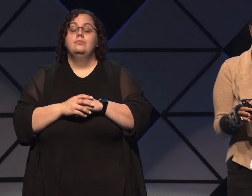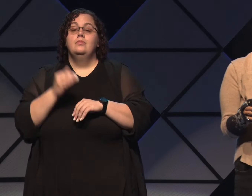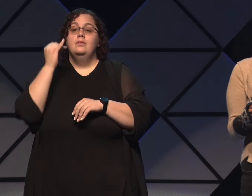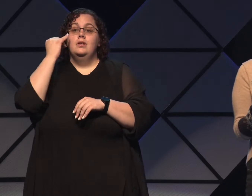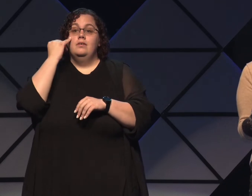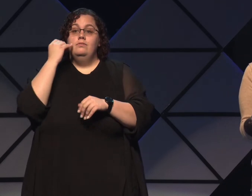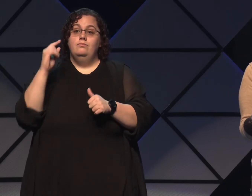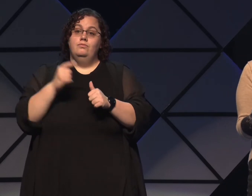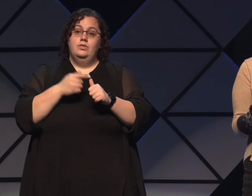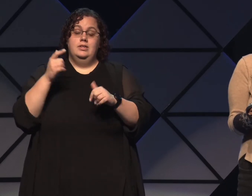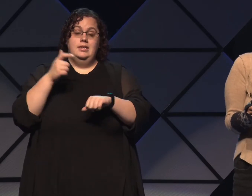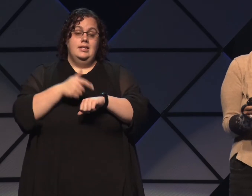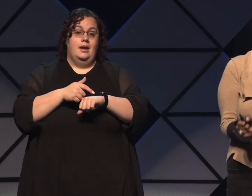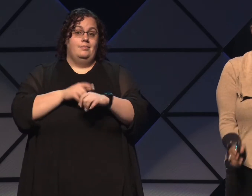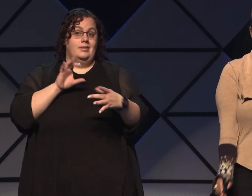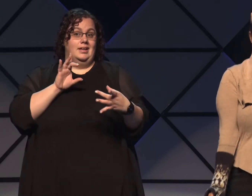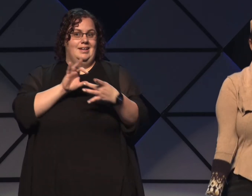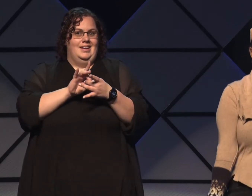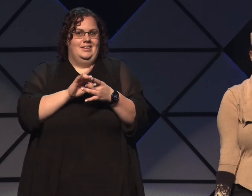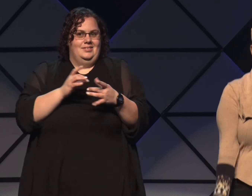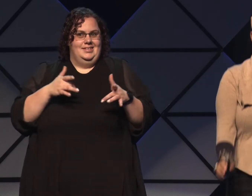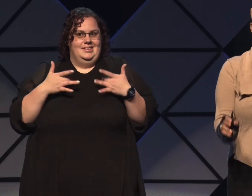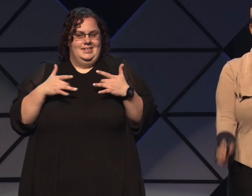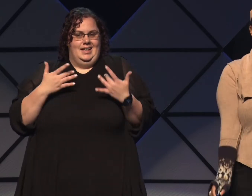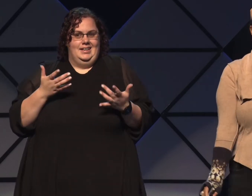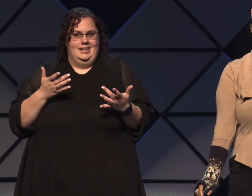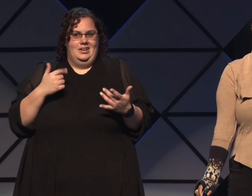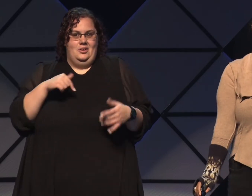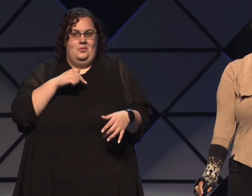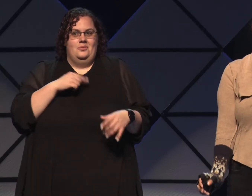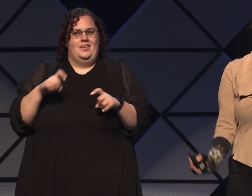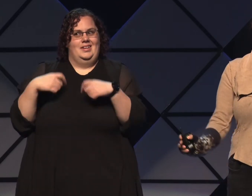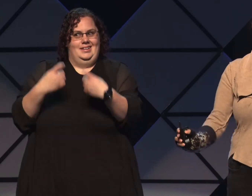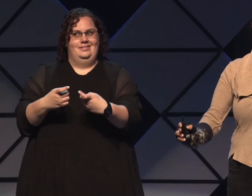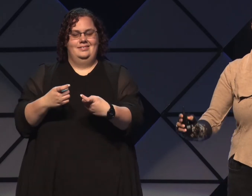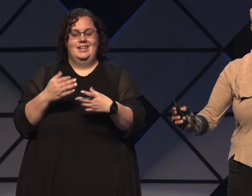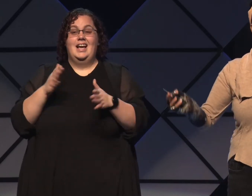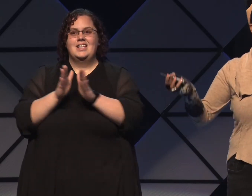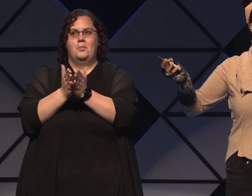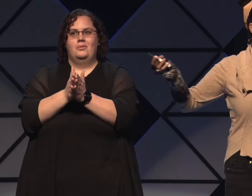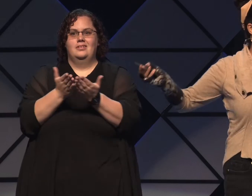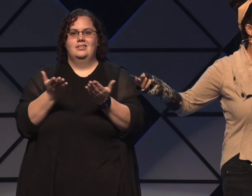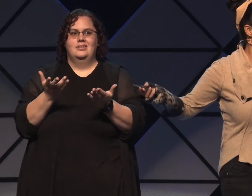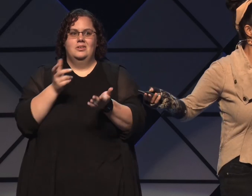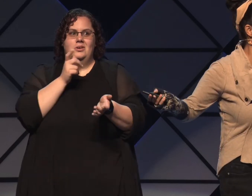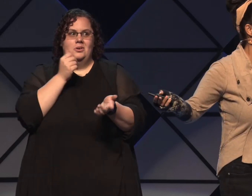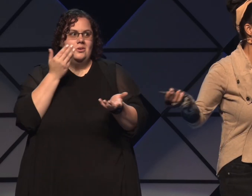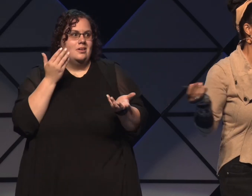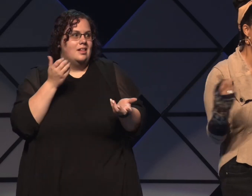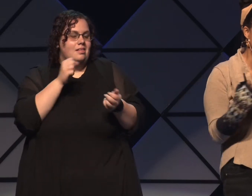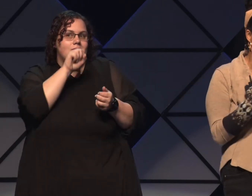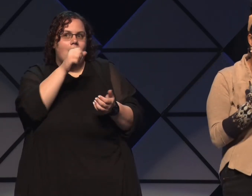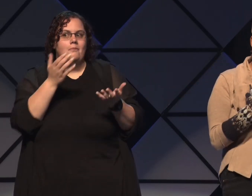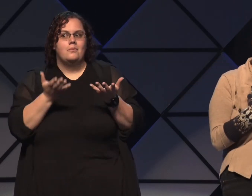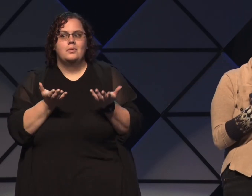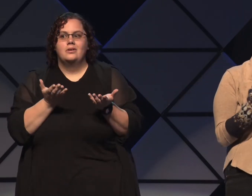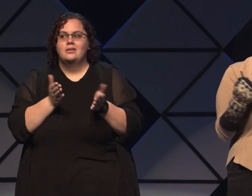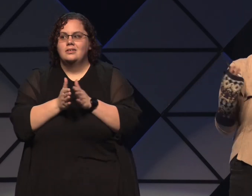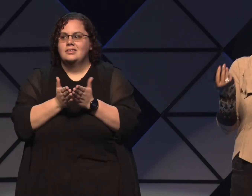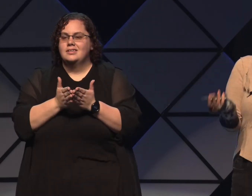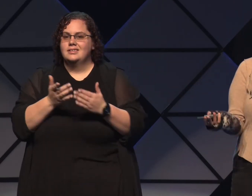first time connecting this morning, I'm so excited to say this, we have a gift for you. It's a book. Who doesn't love a book? I love